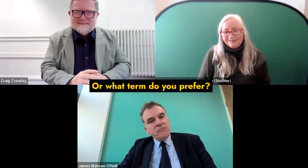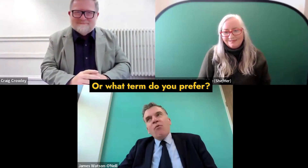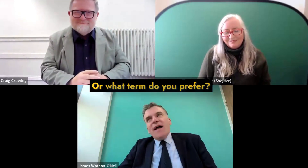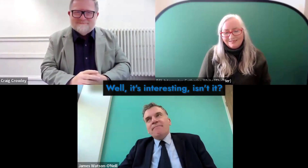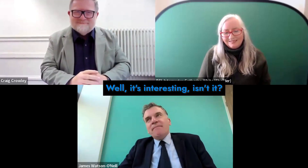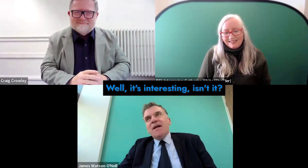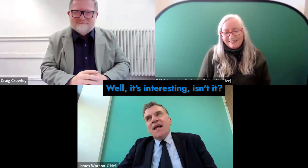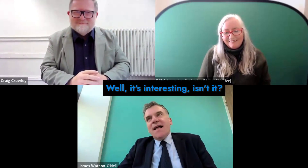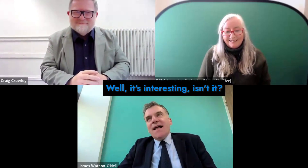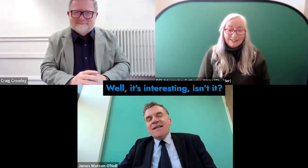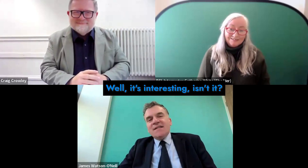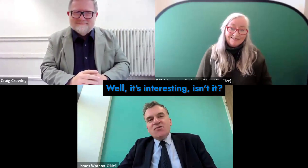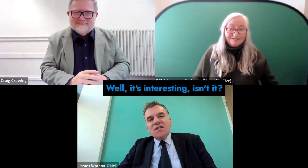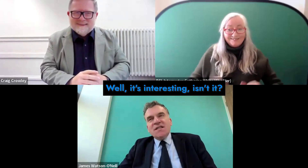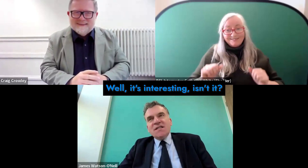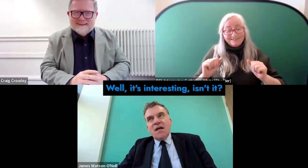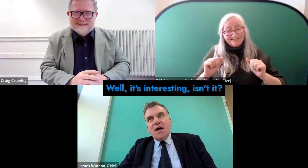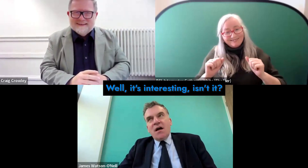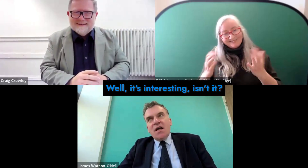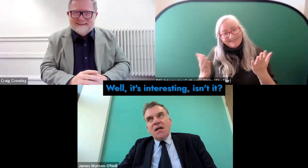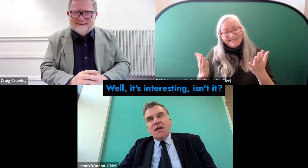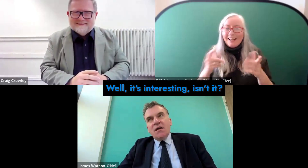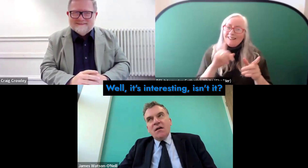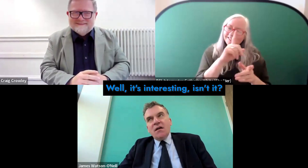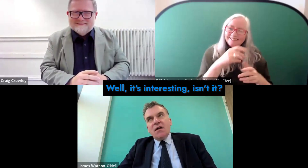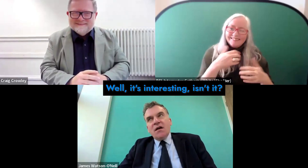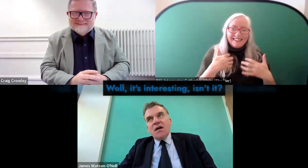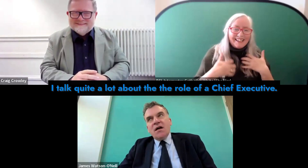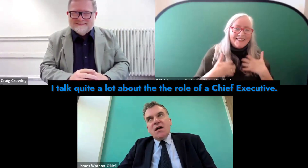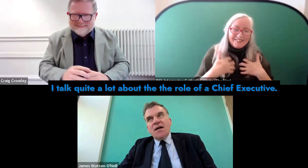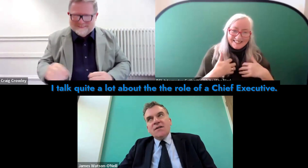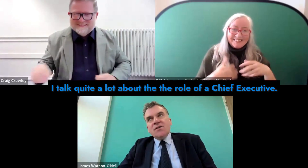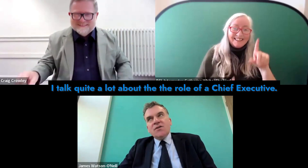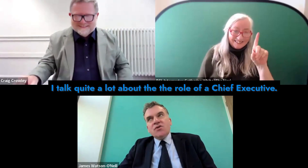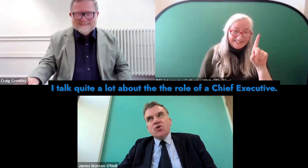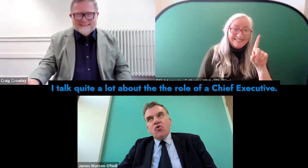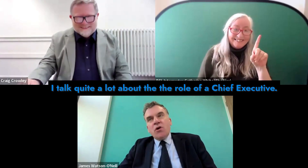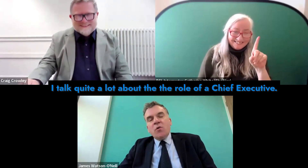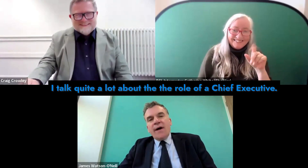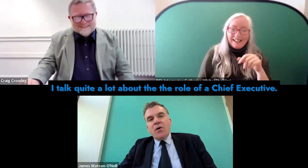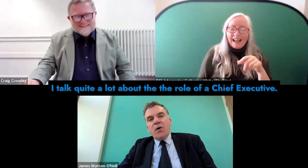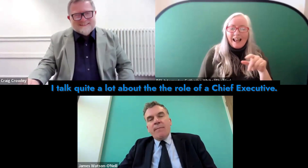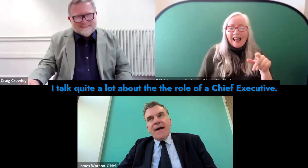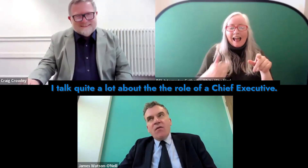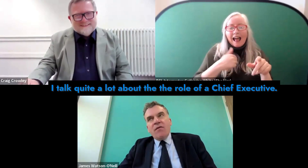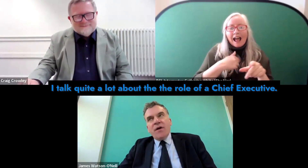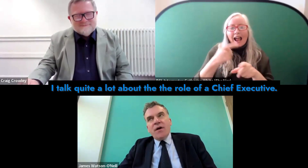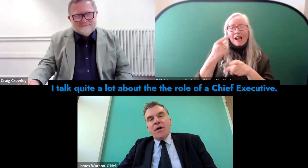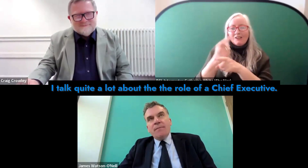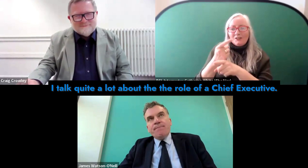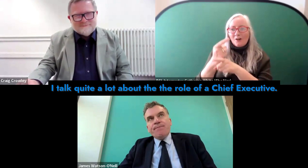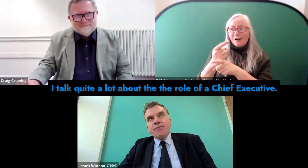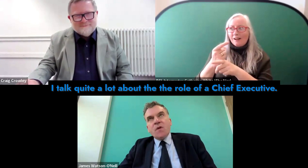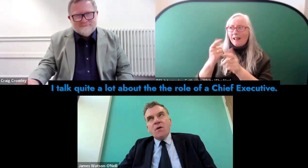prefer? Well, it's interesting, isn't it? I talk quite a lot